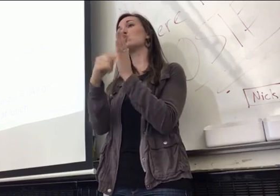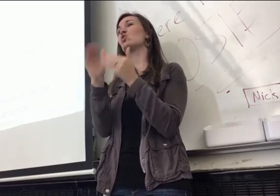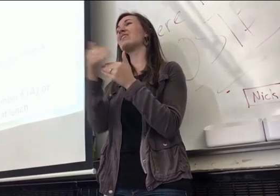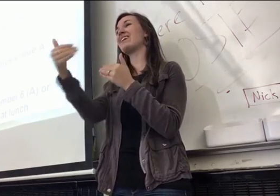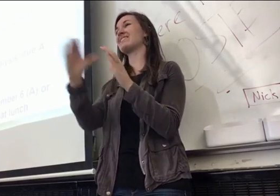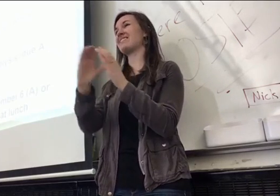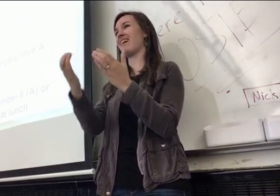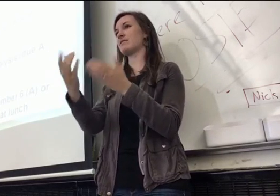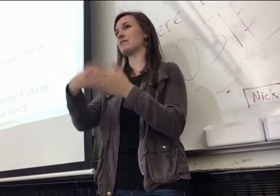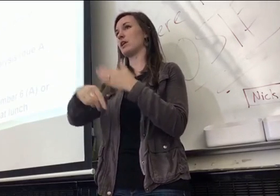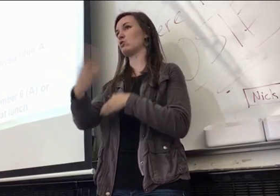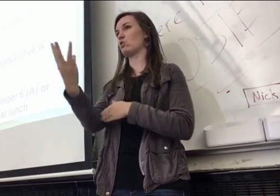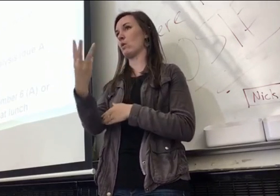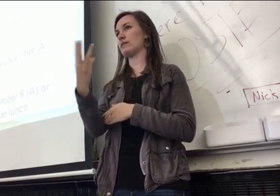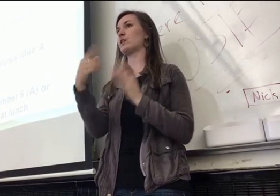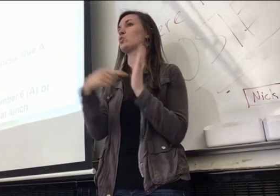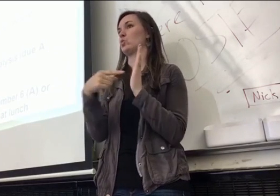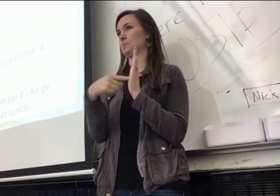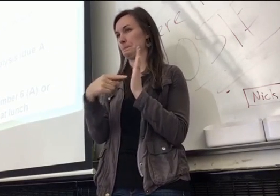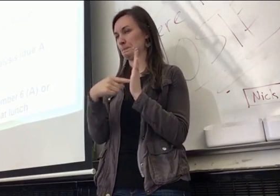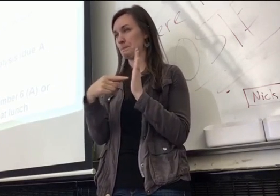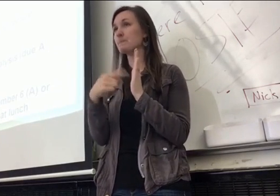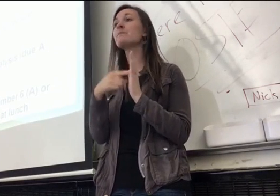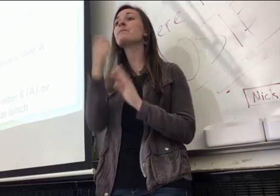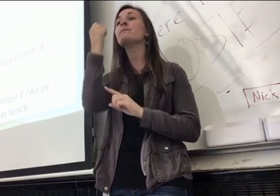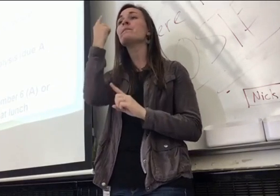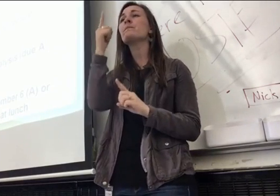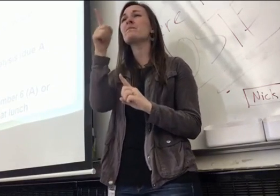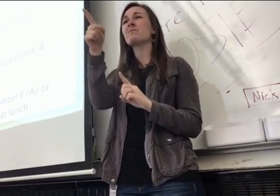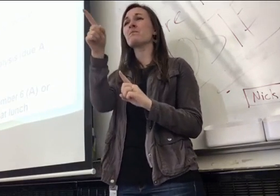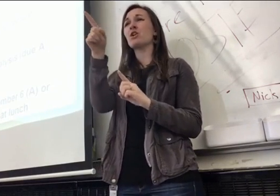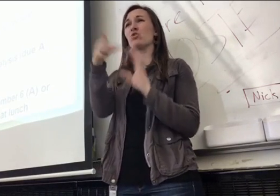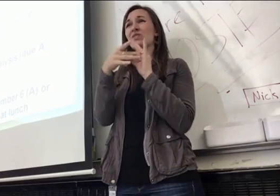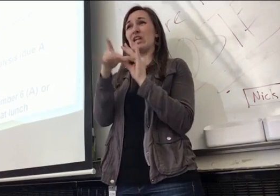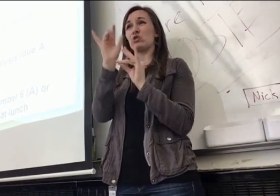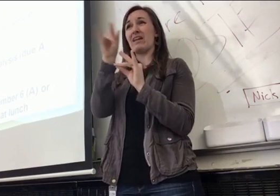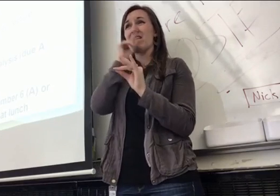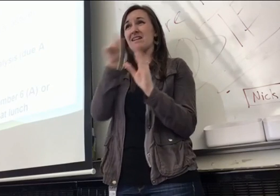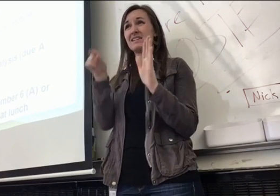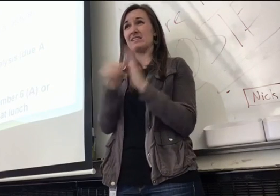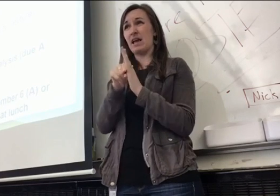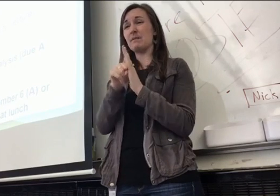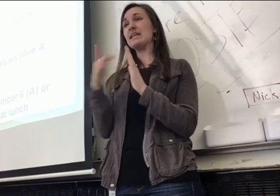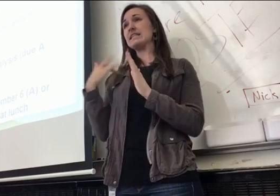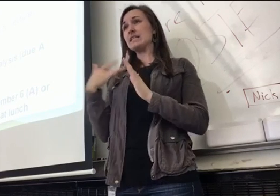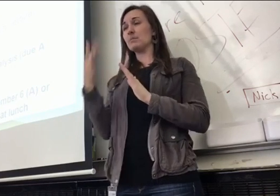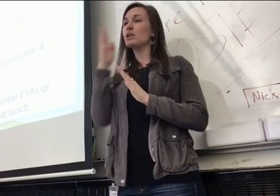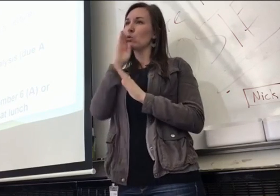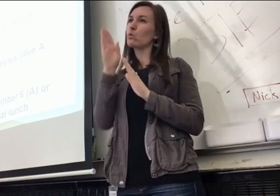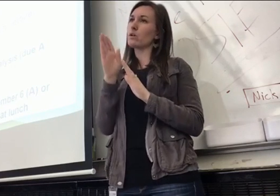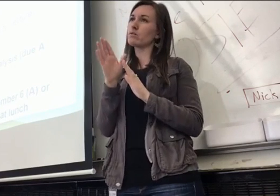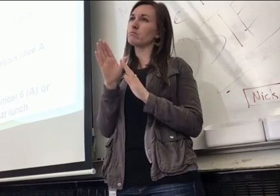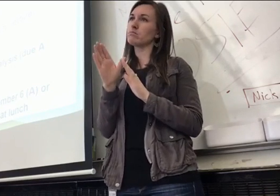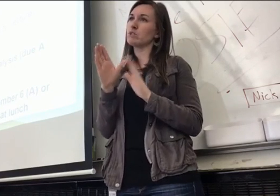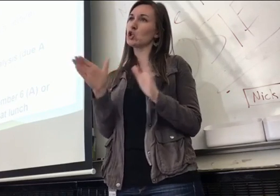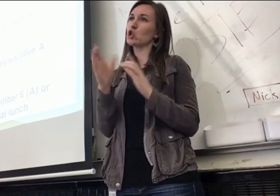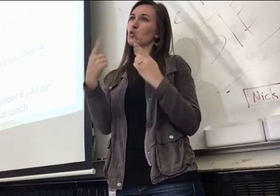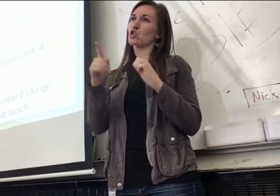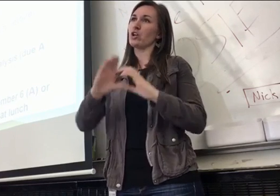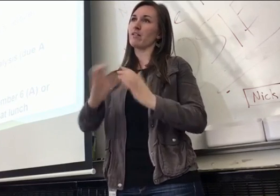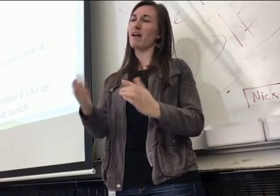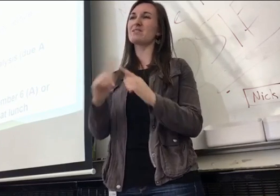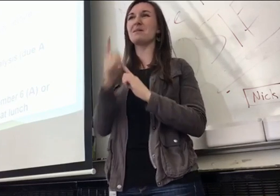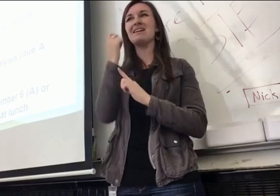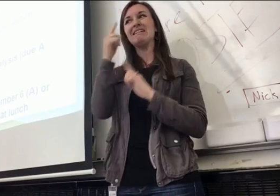next Wednesday. One thing about this assignment is that normally we would do it in class, but we're slightly